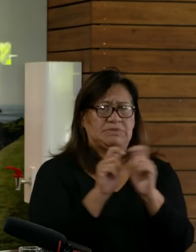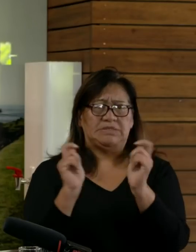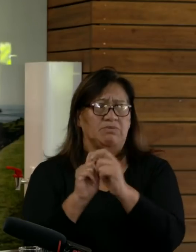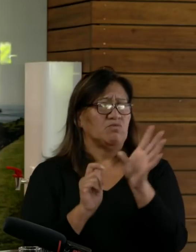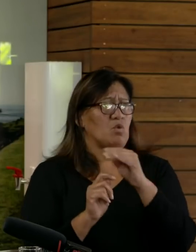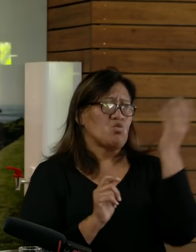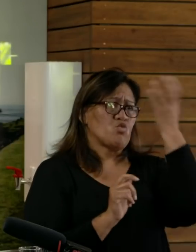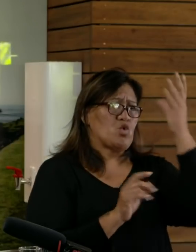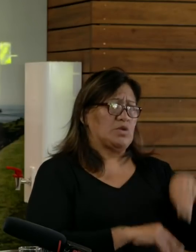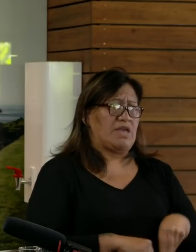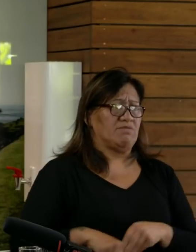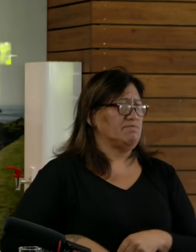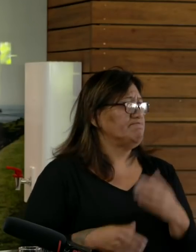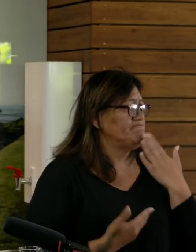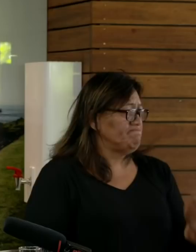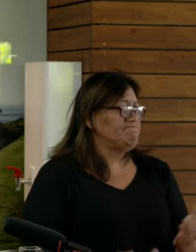New Zealand Navy.